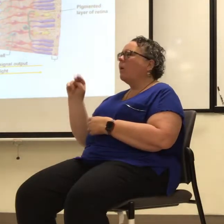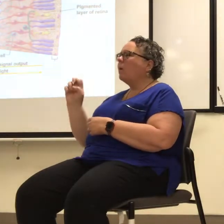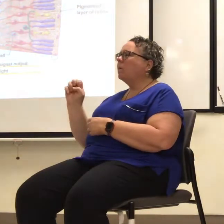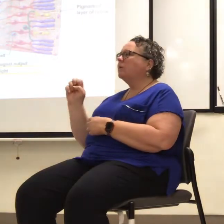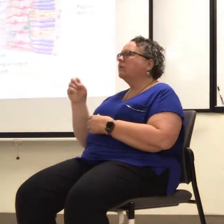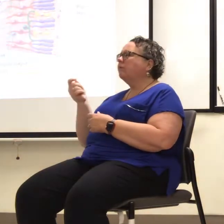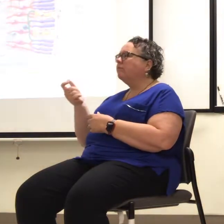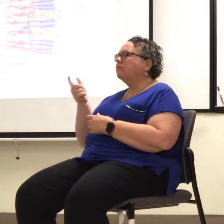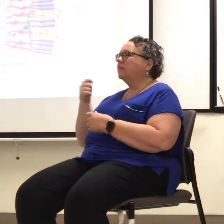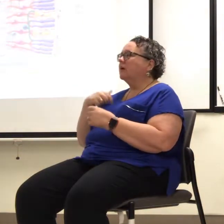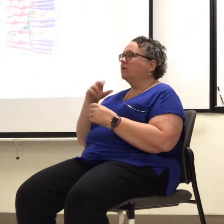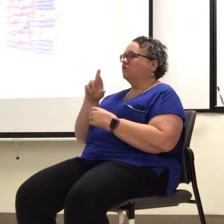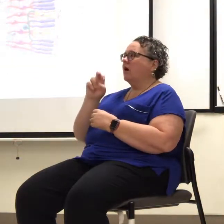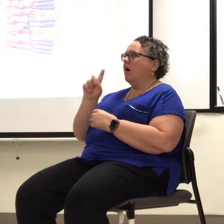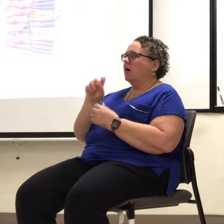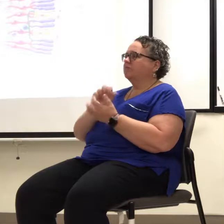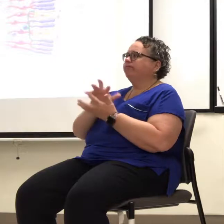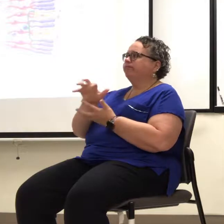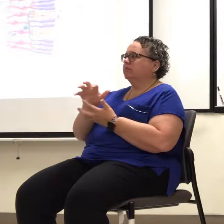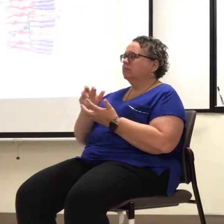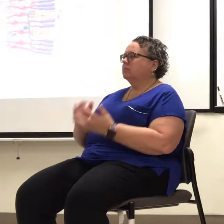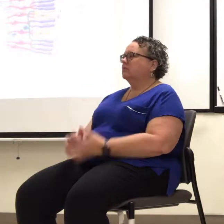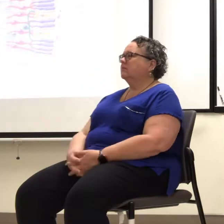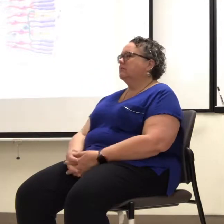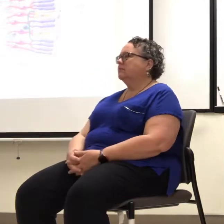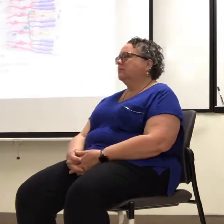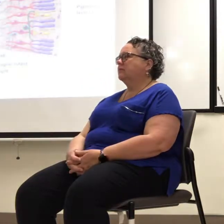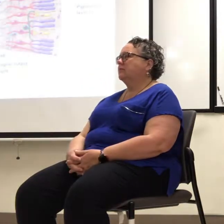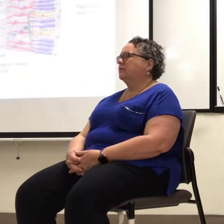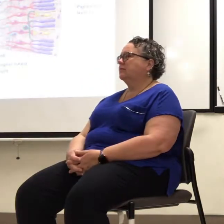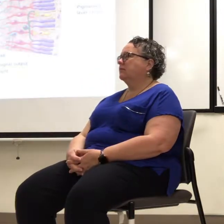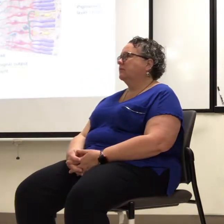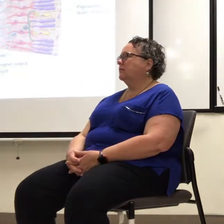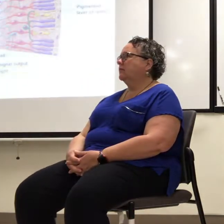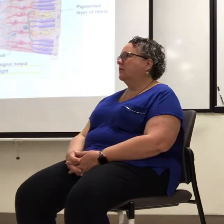The external segment is more cone shaped.